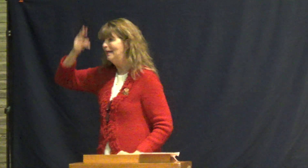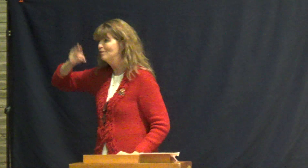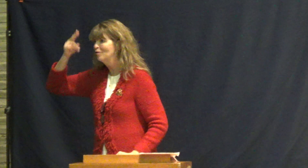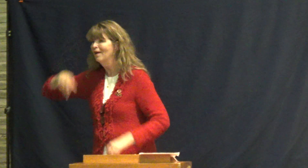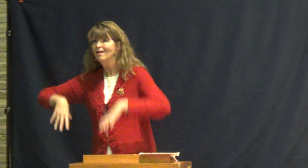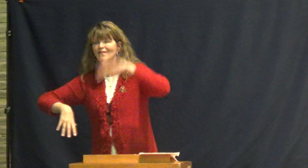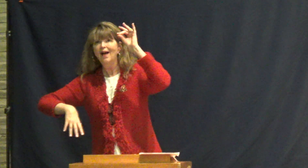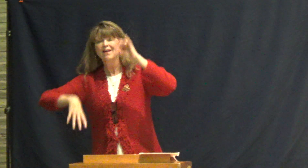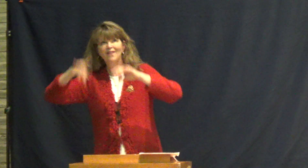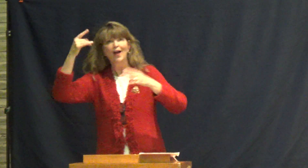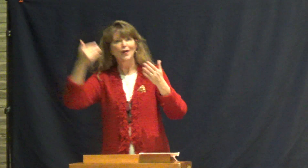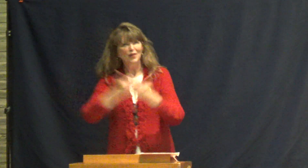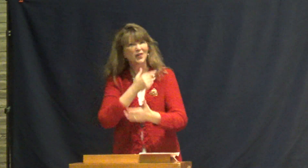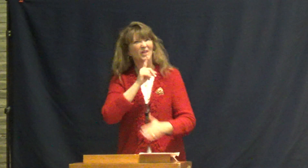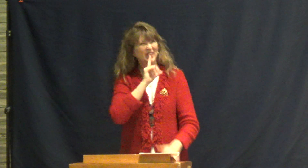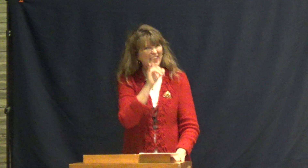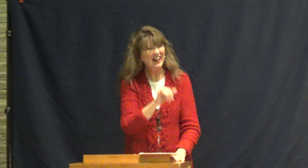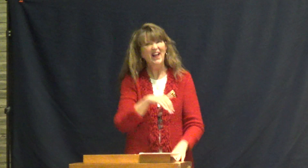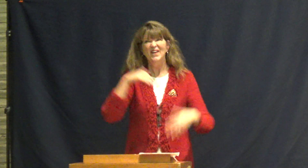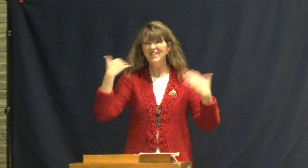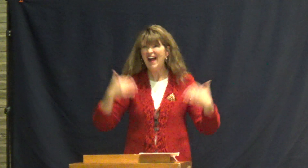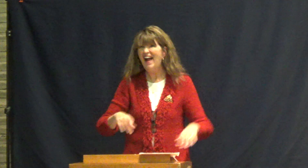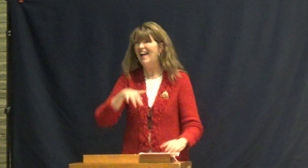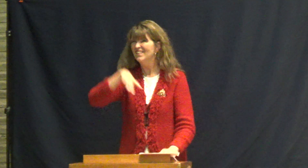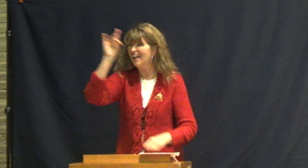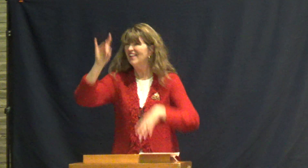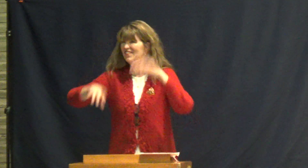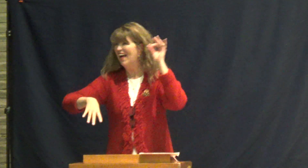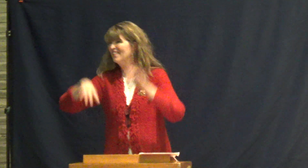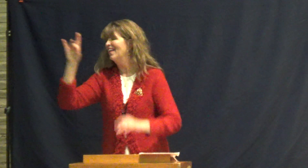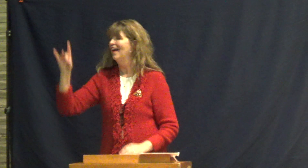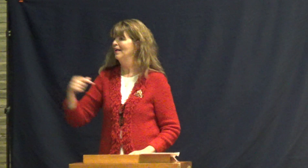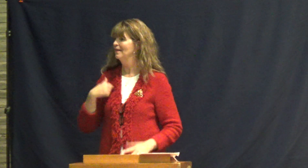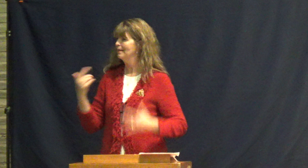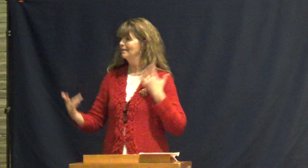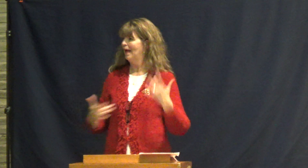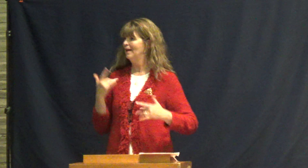something new about my family's heritage.